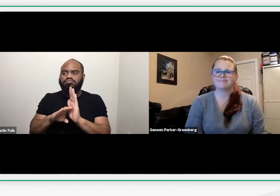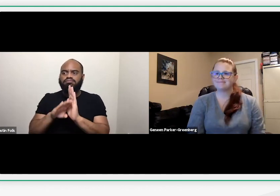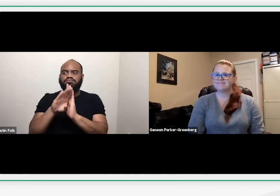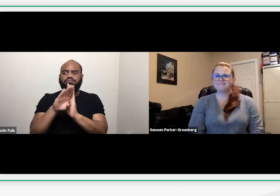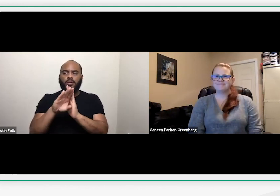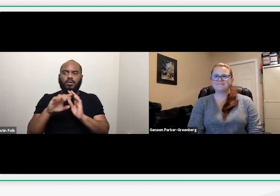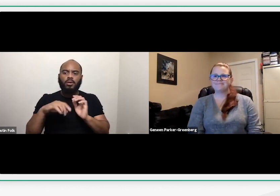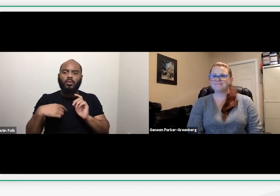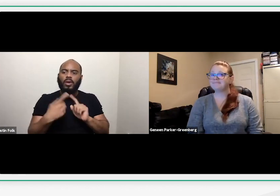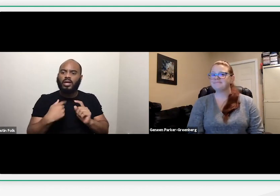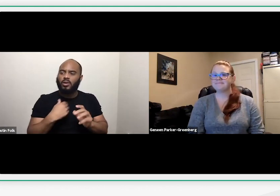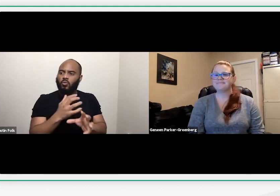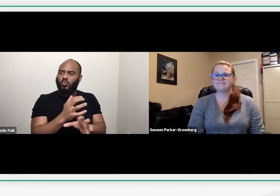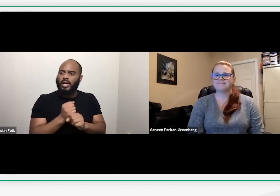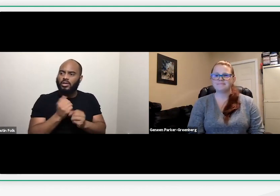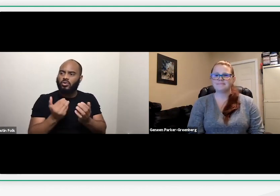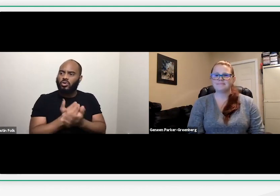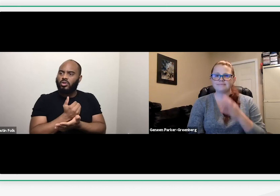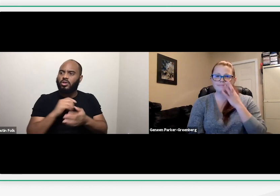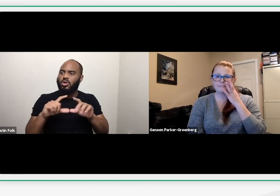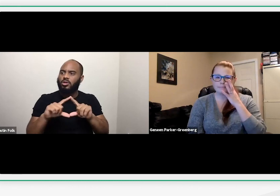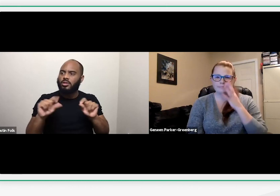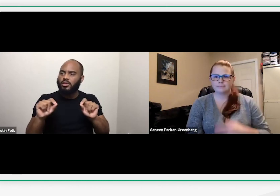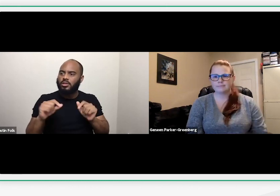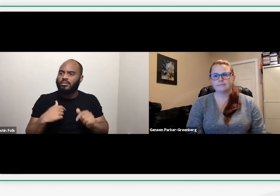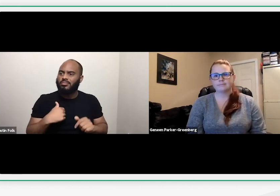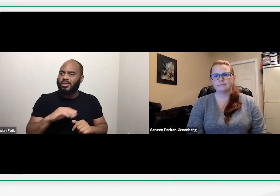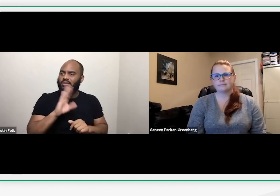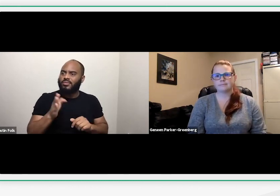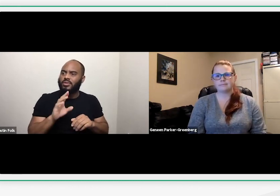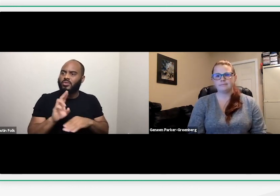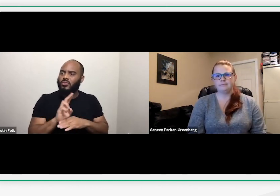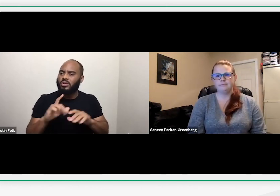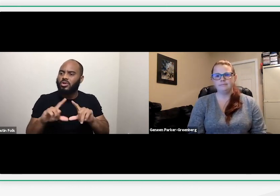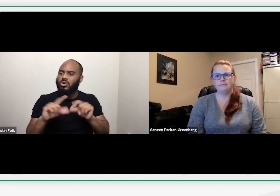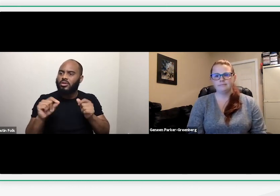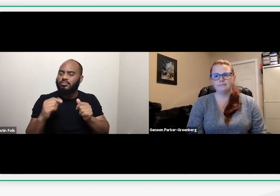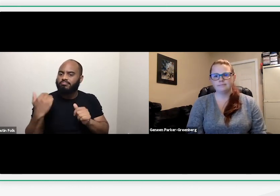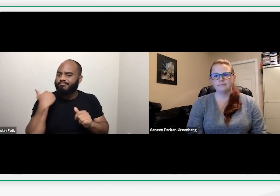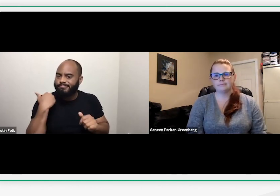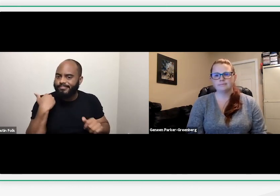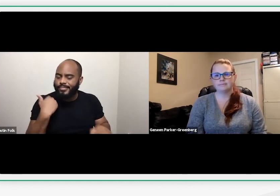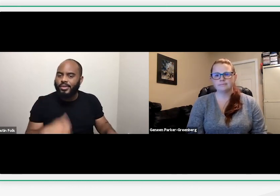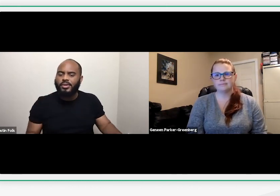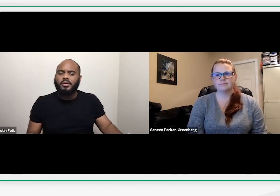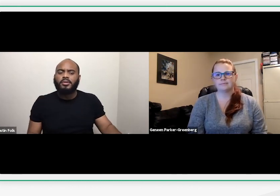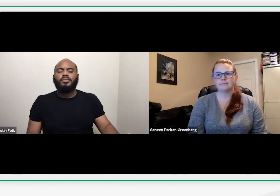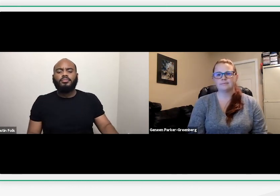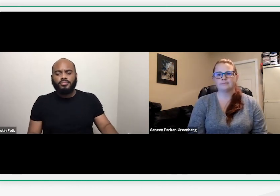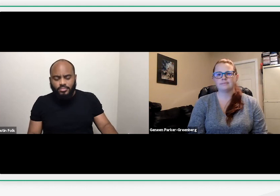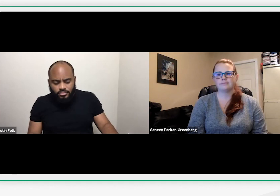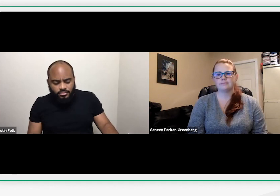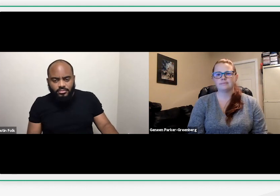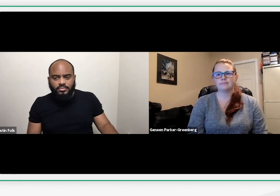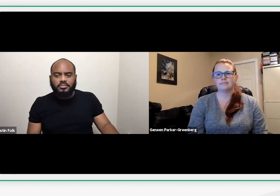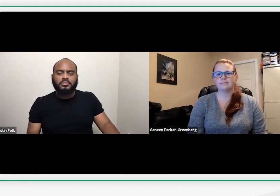you please explain why my credit score went up when I received a new credit card? I had never used